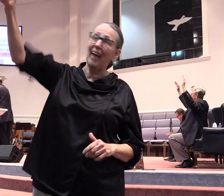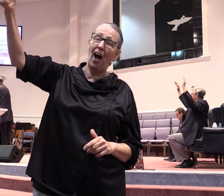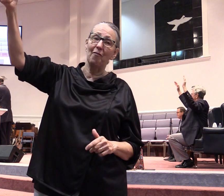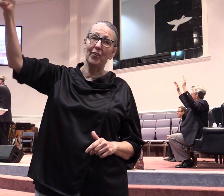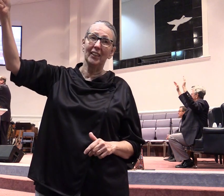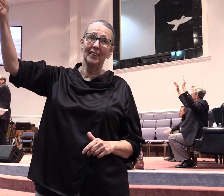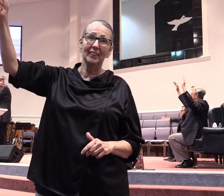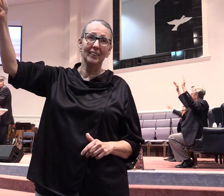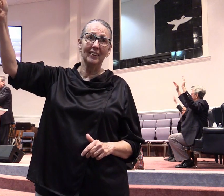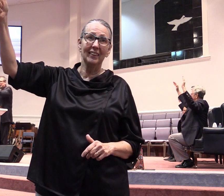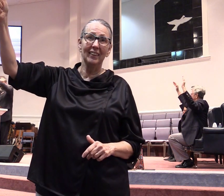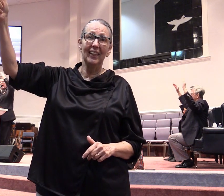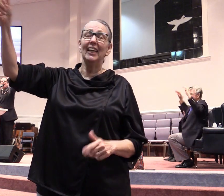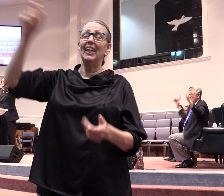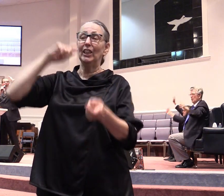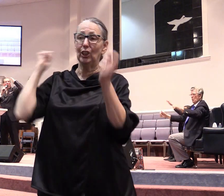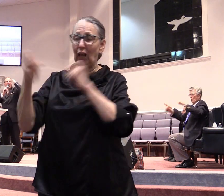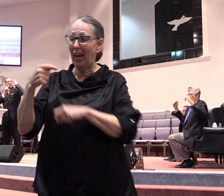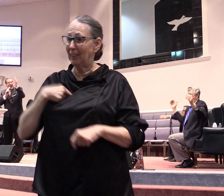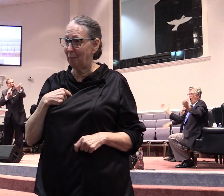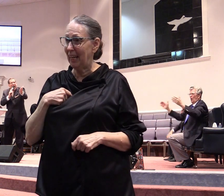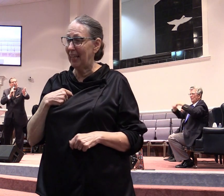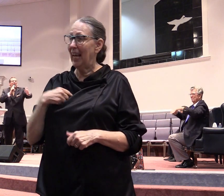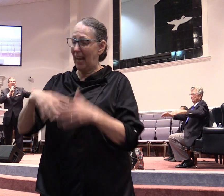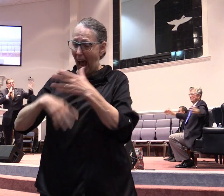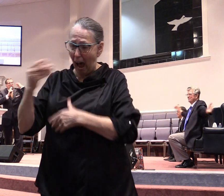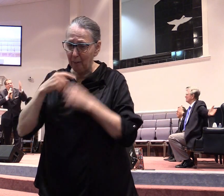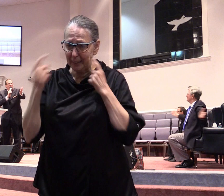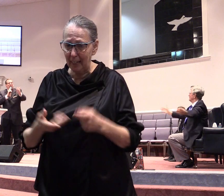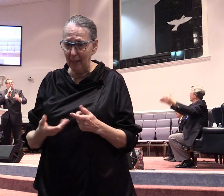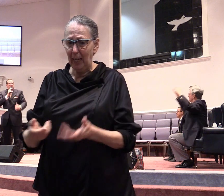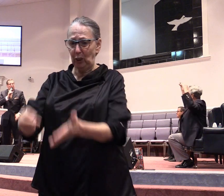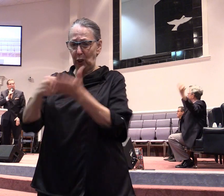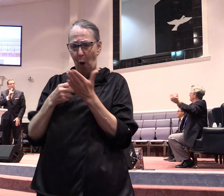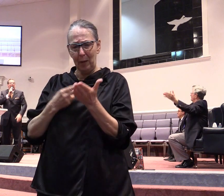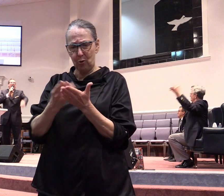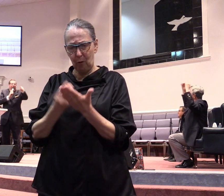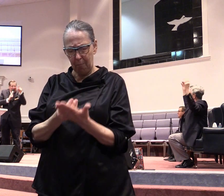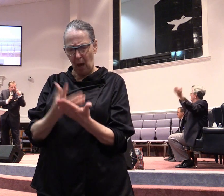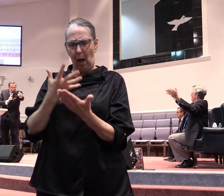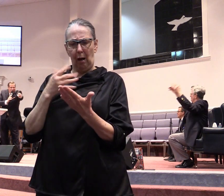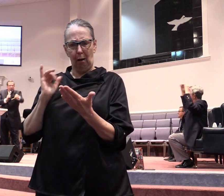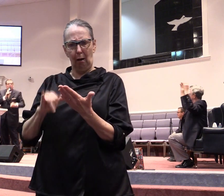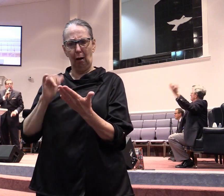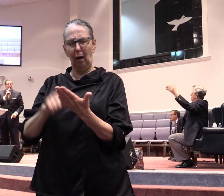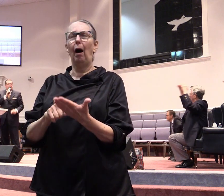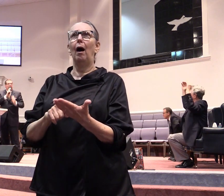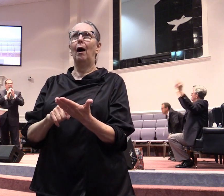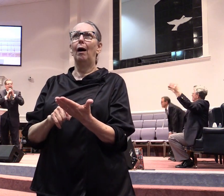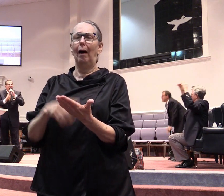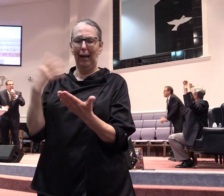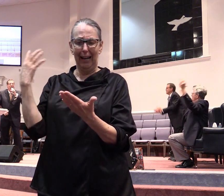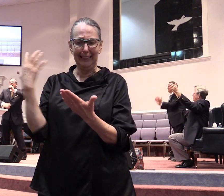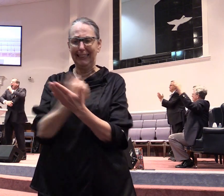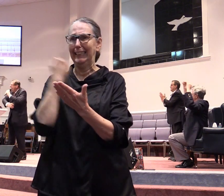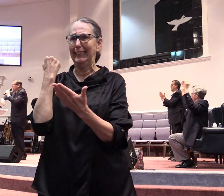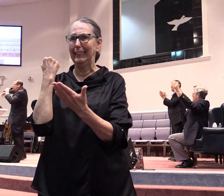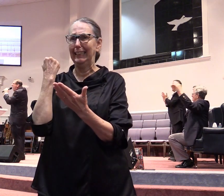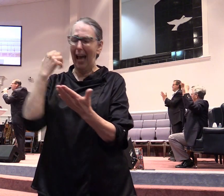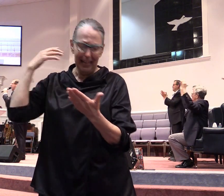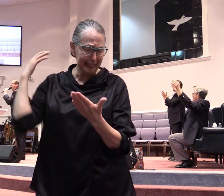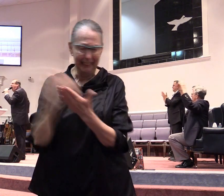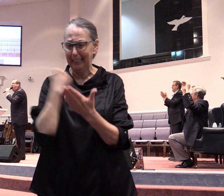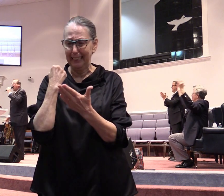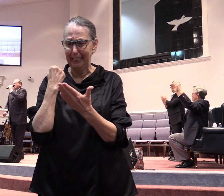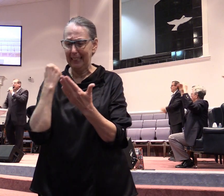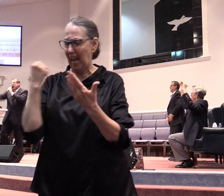he radically changed me. He brought me out. He showed me the truth. I saw the treasure of the field. I